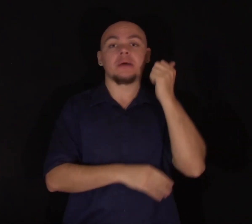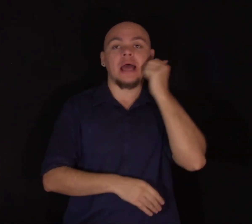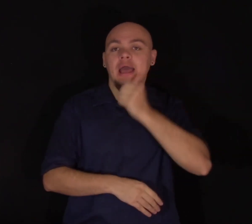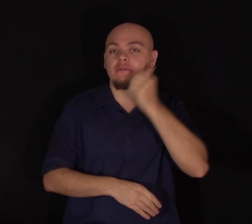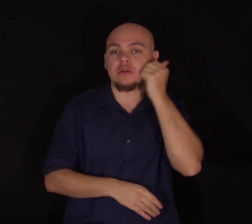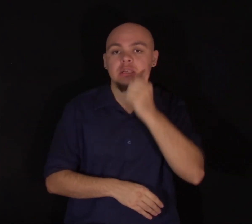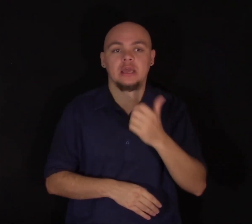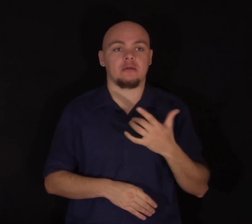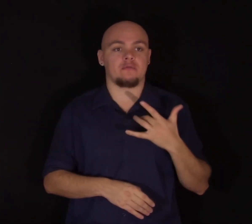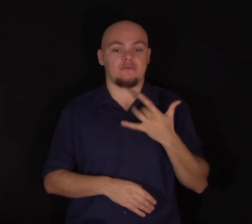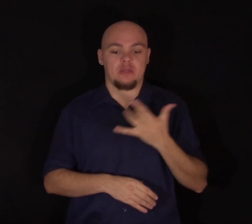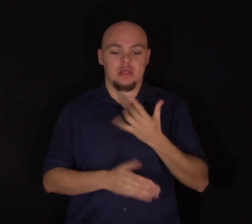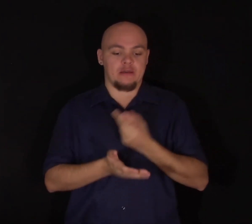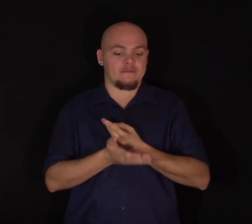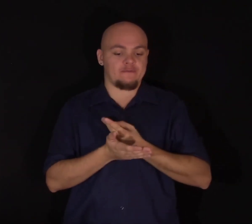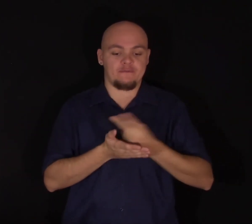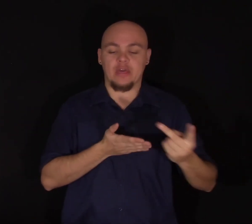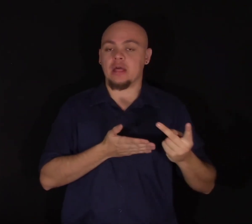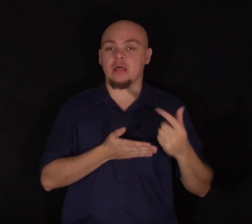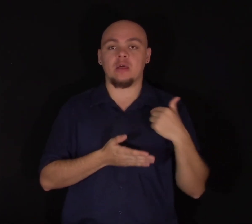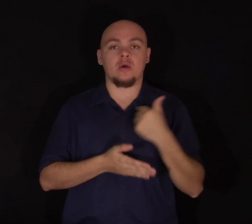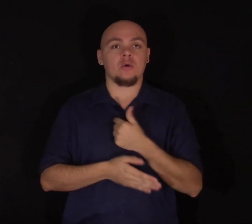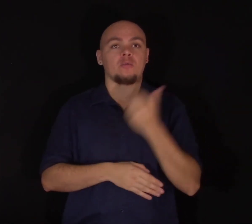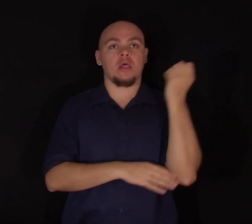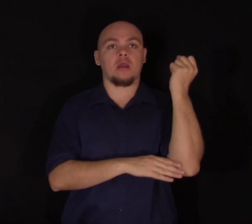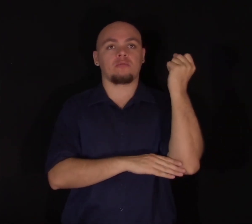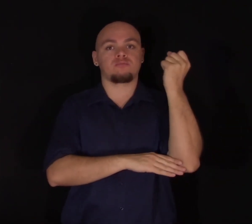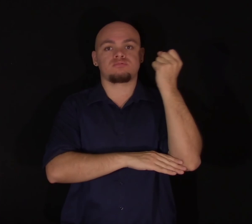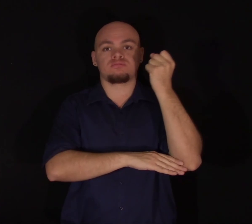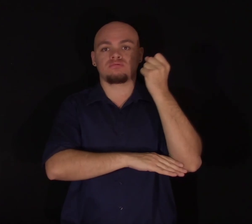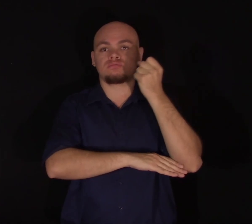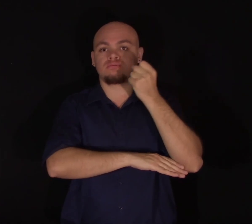feel like we're failing and we feel like we're falling down.